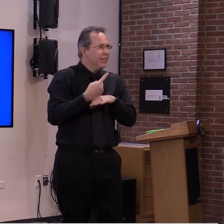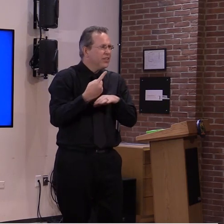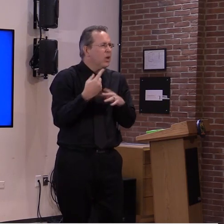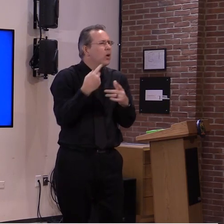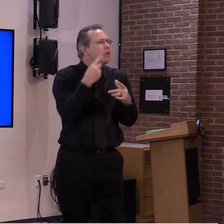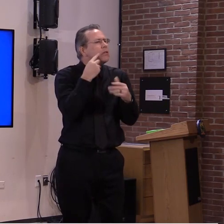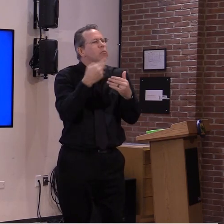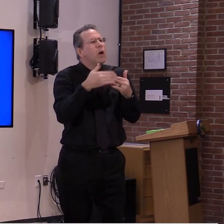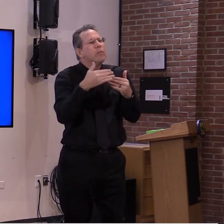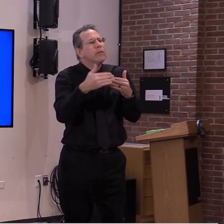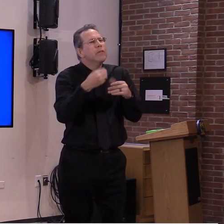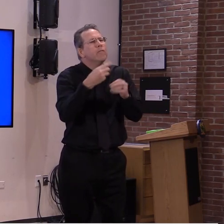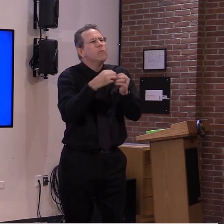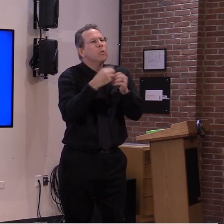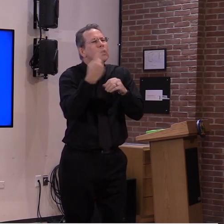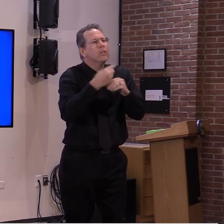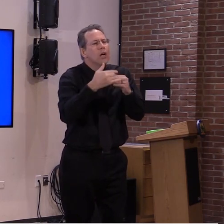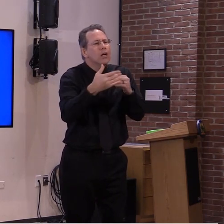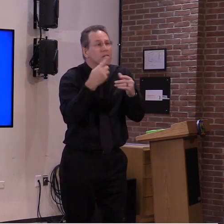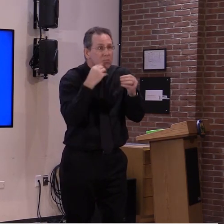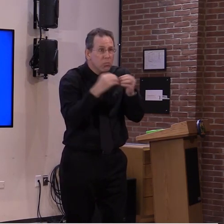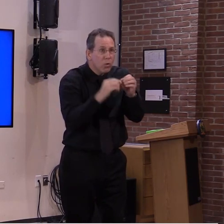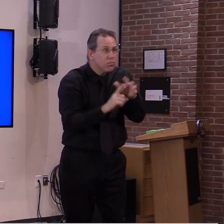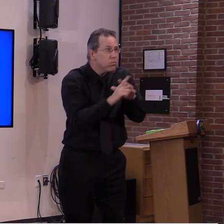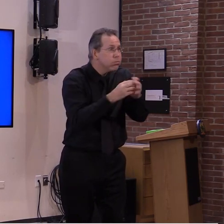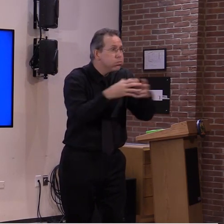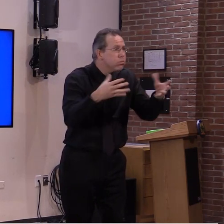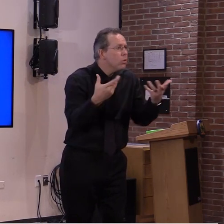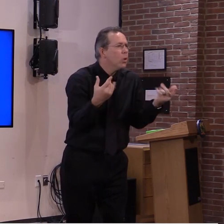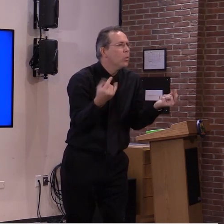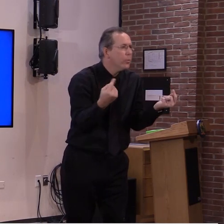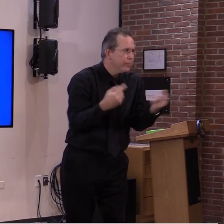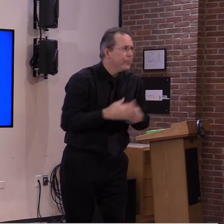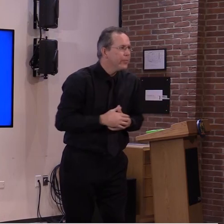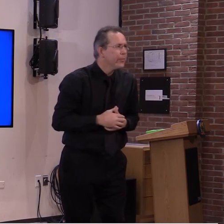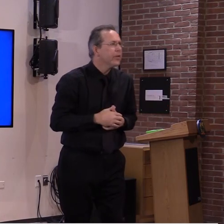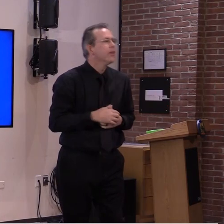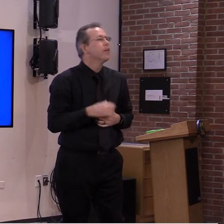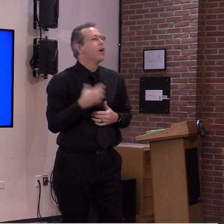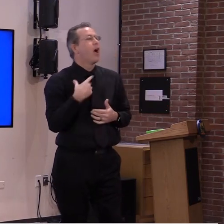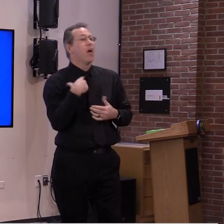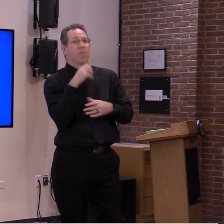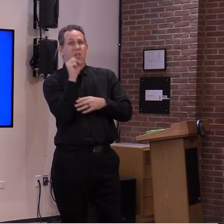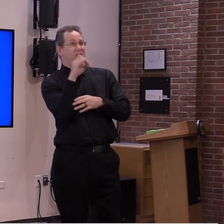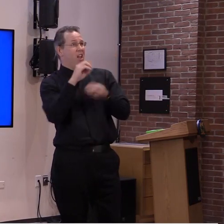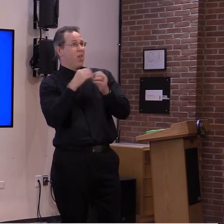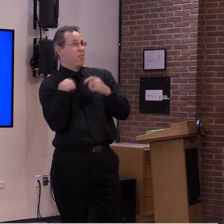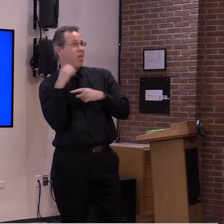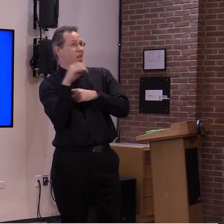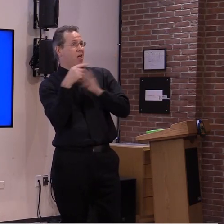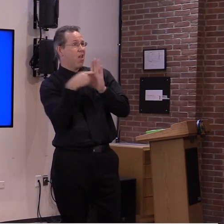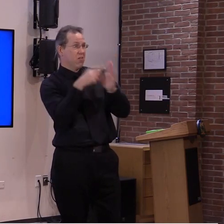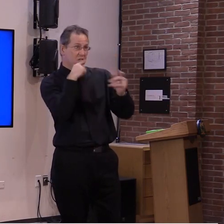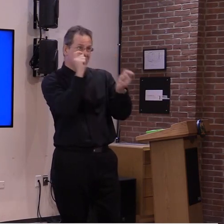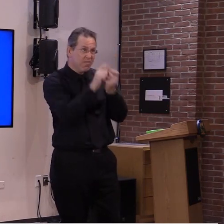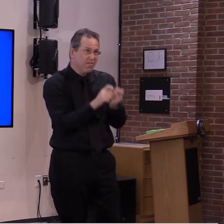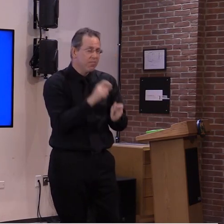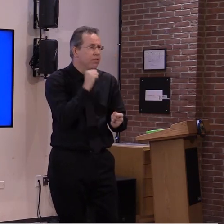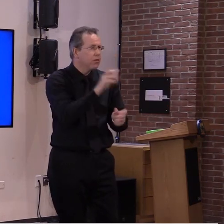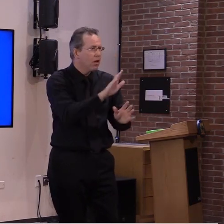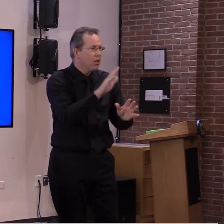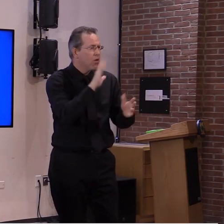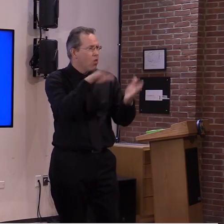and avoid making conclusions until the data becomes more certain. This week delivers